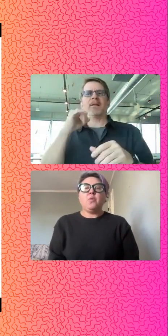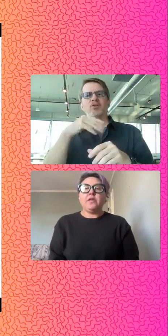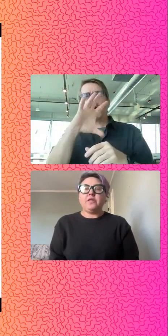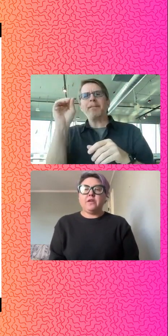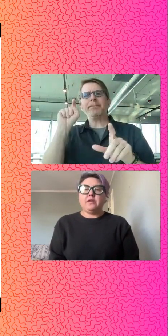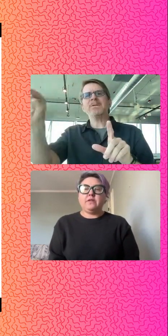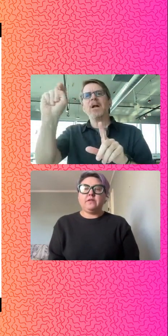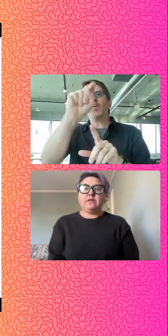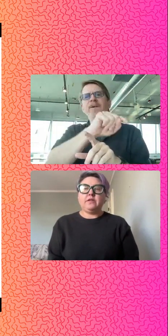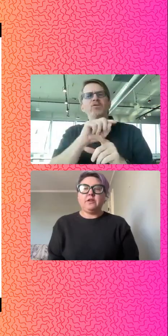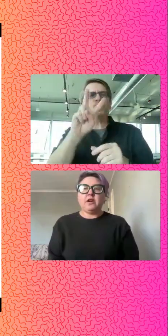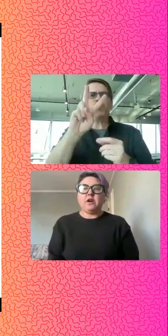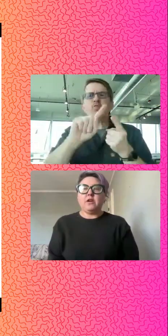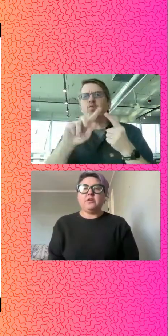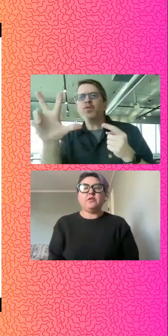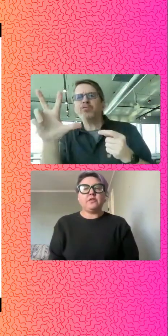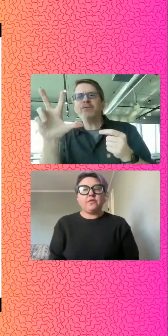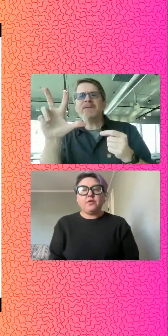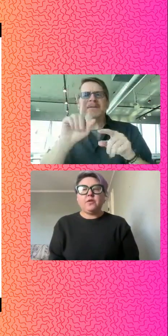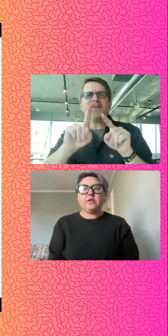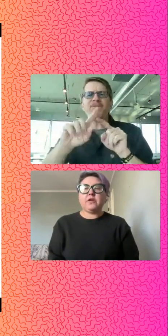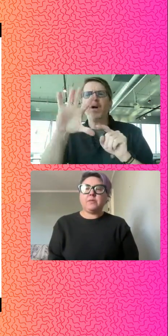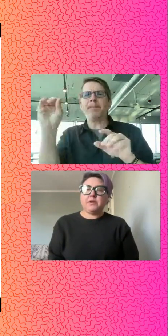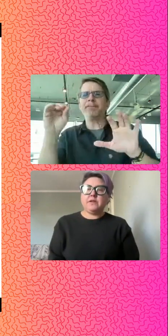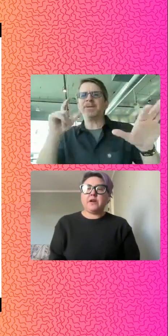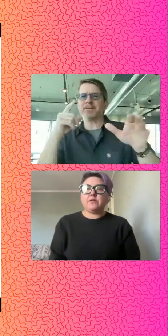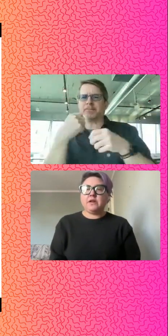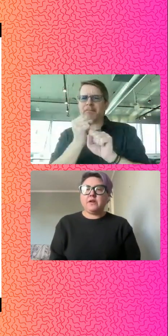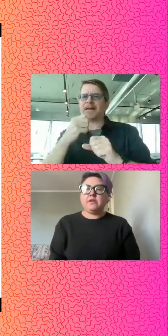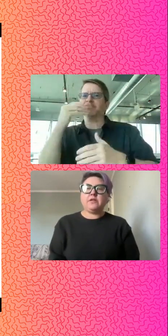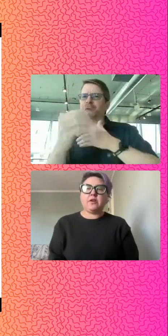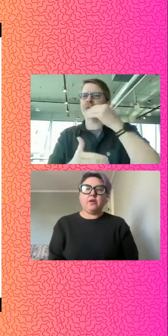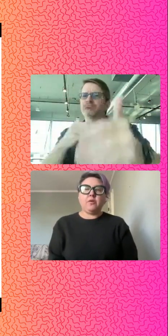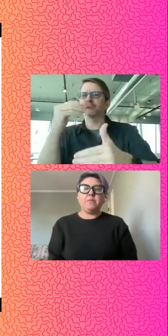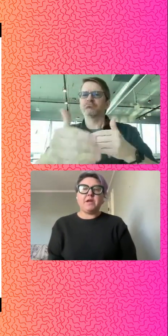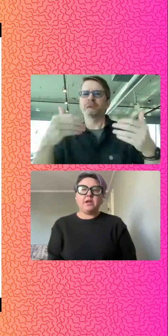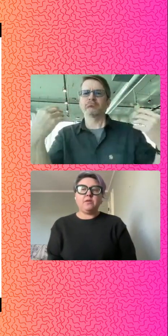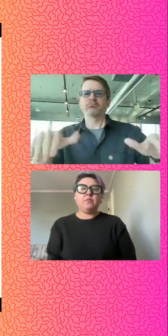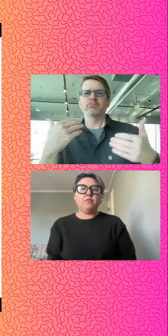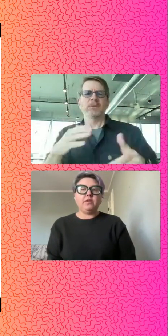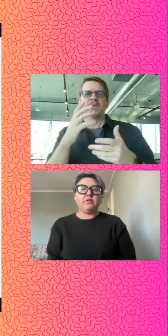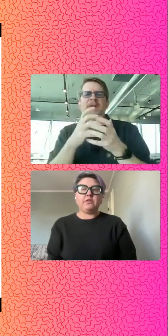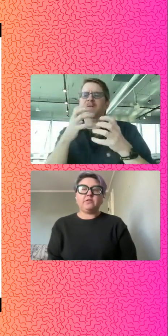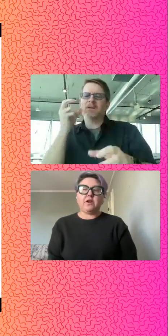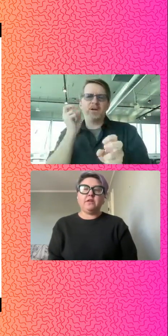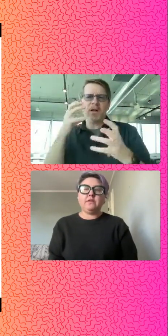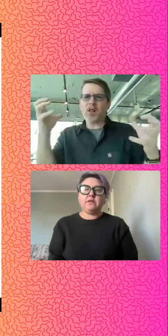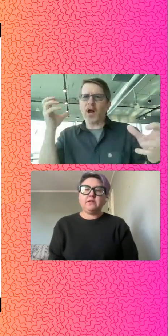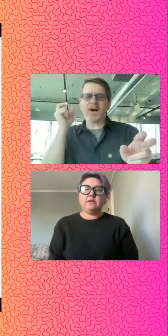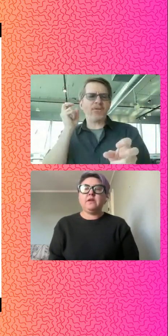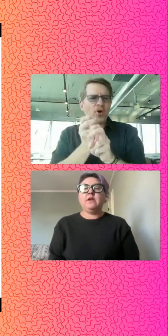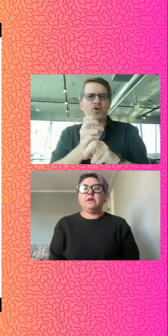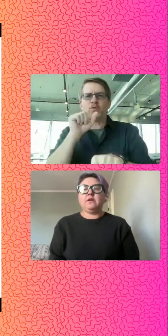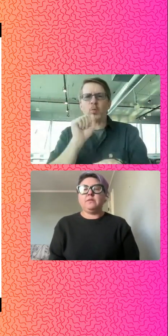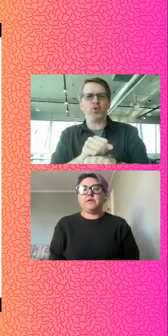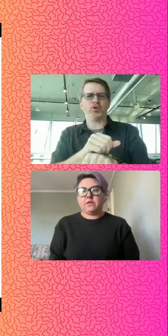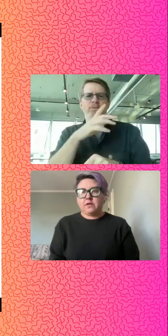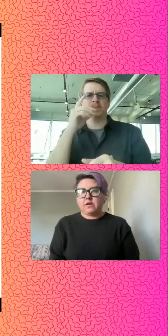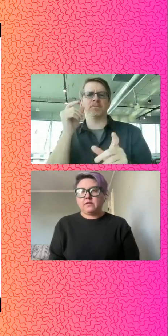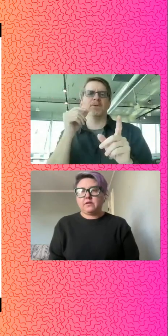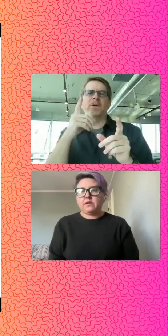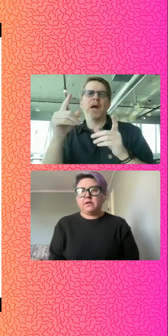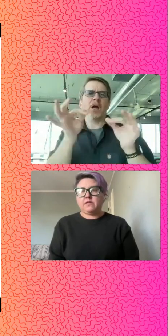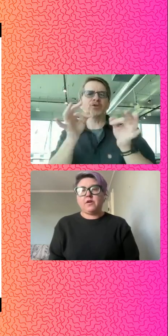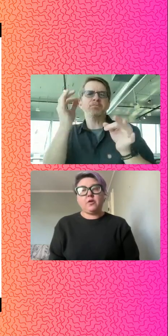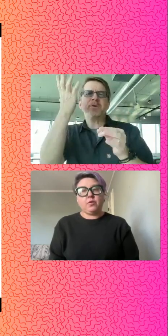So with this, there's a few other companies out there that are making really great strides in this. There's